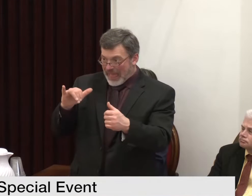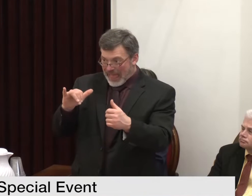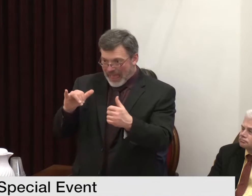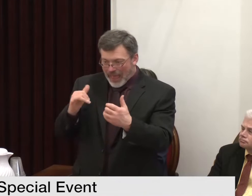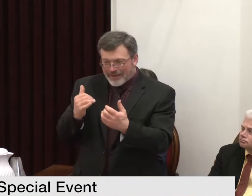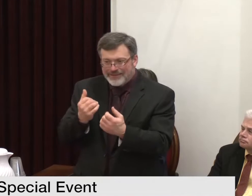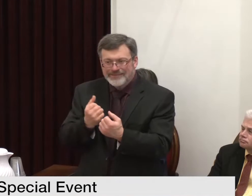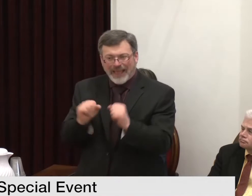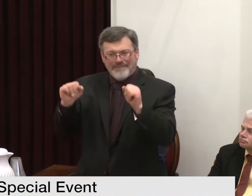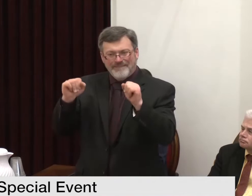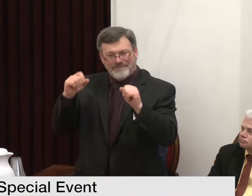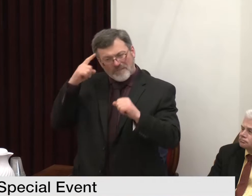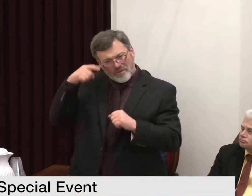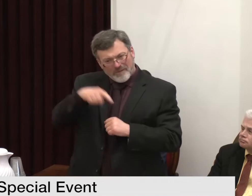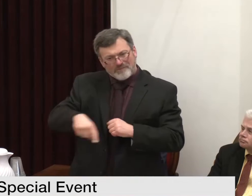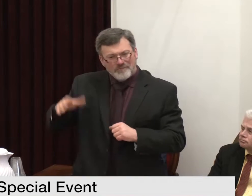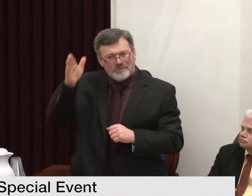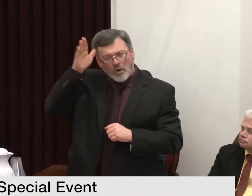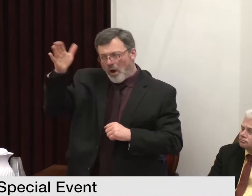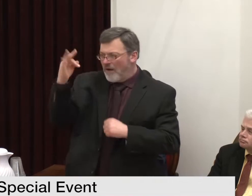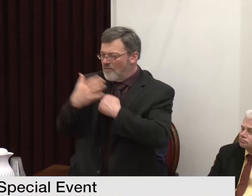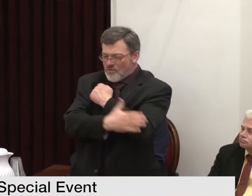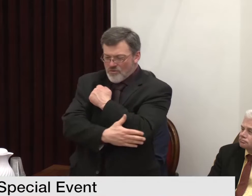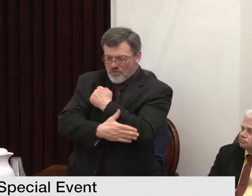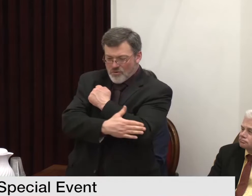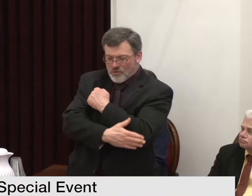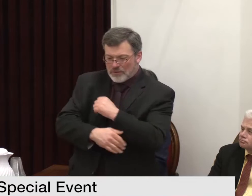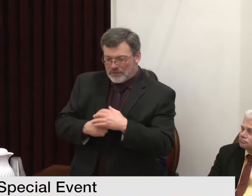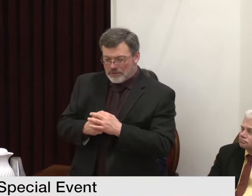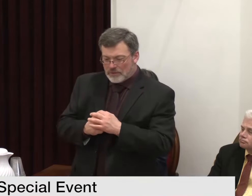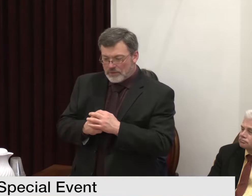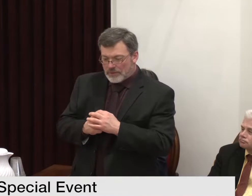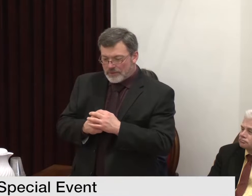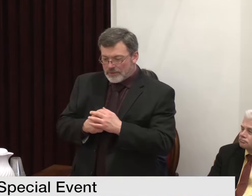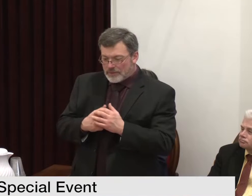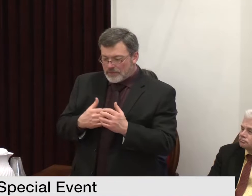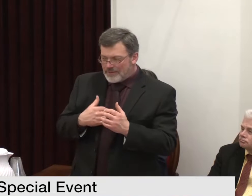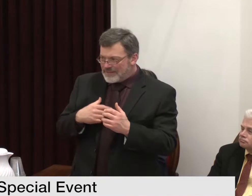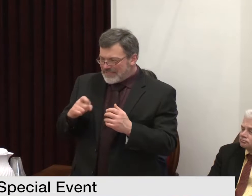Let's start with something you don't hear too often in this building.